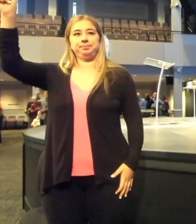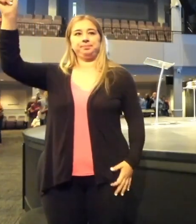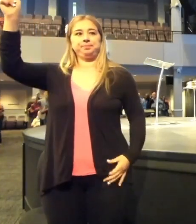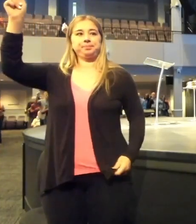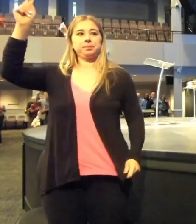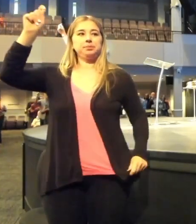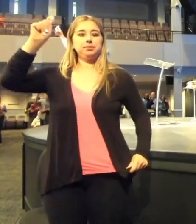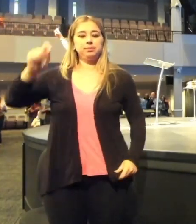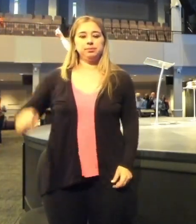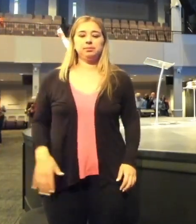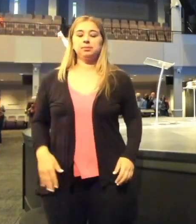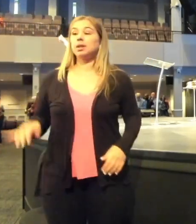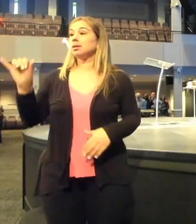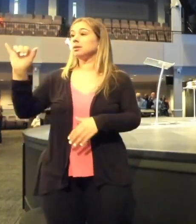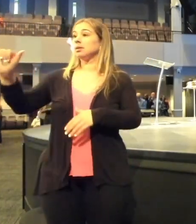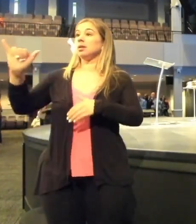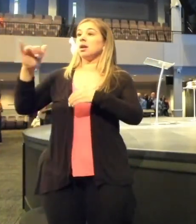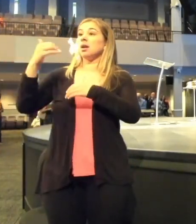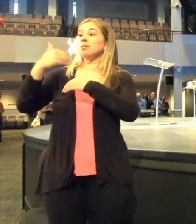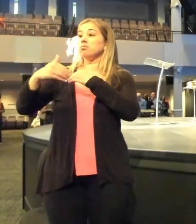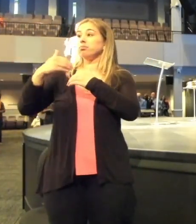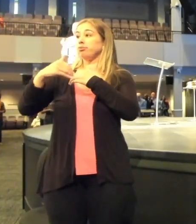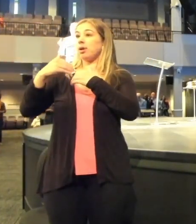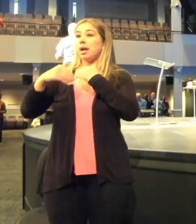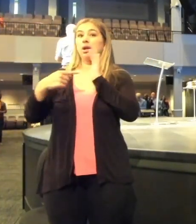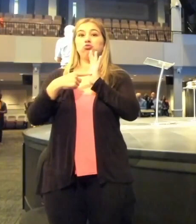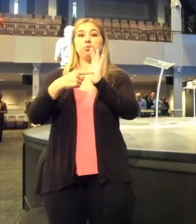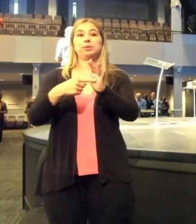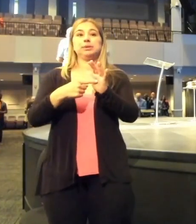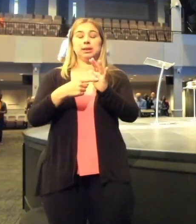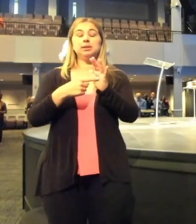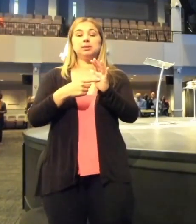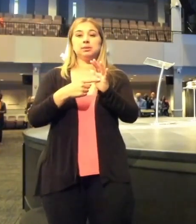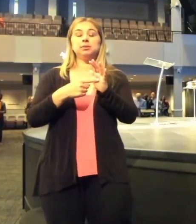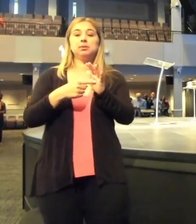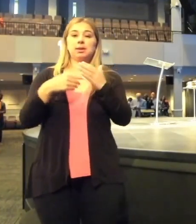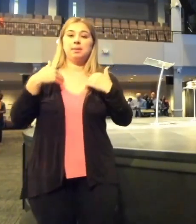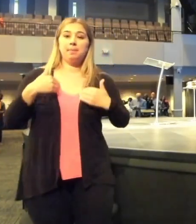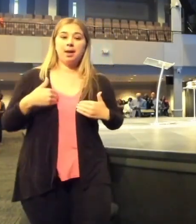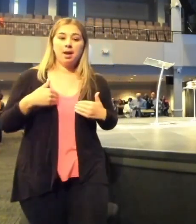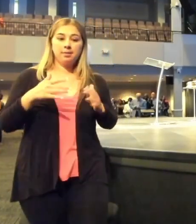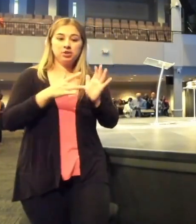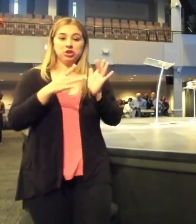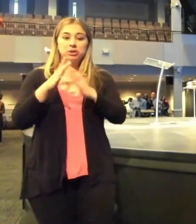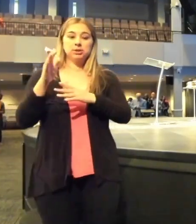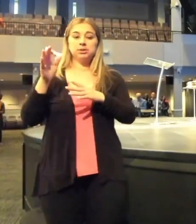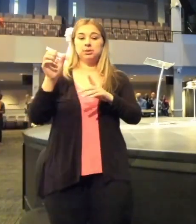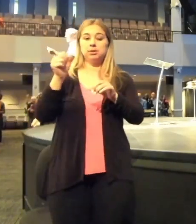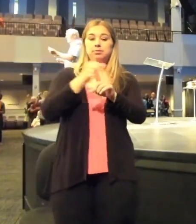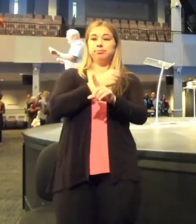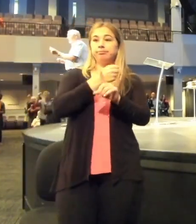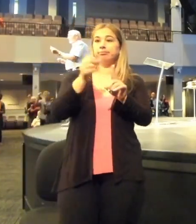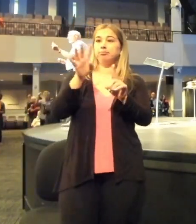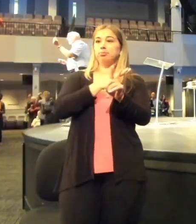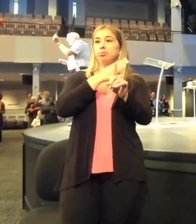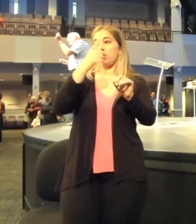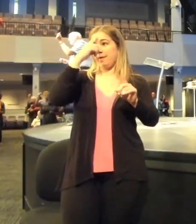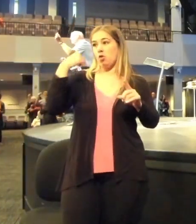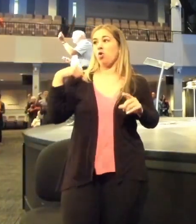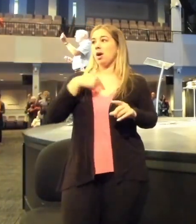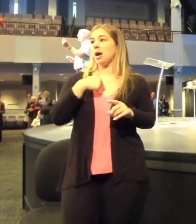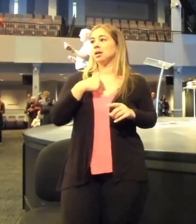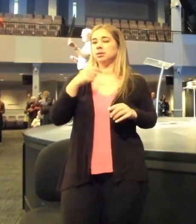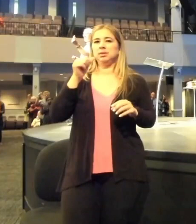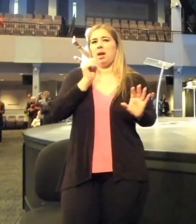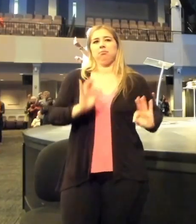partake together. This piece of bread represents the body of Jesus broken for us. It's not to be taken of lightly. It's the fact